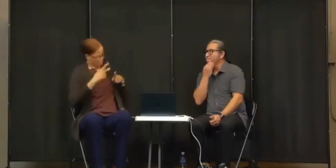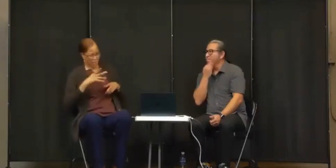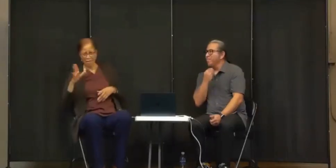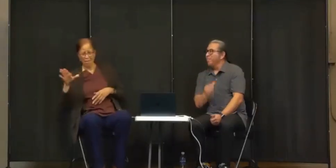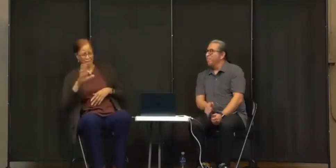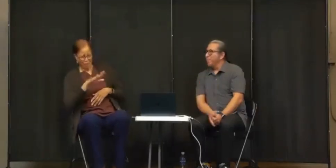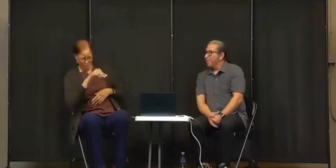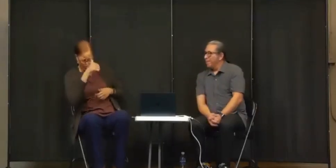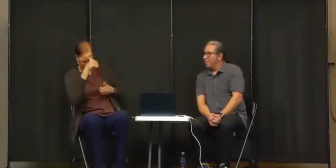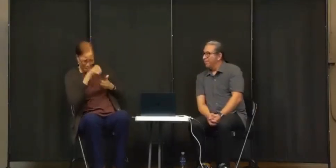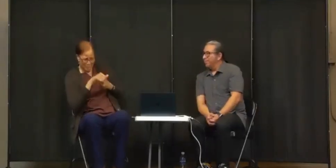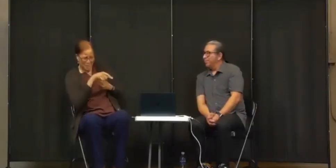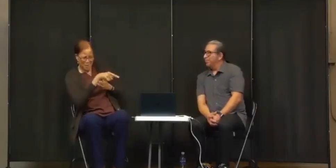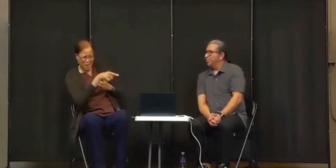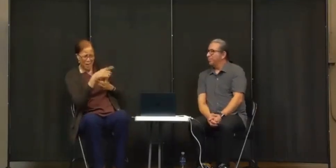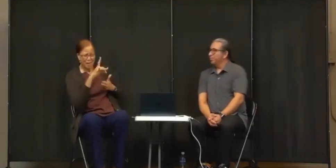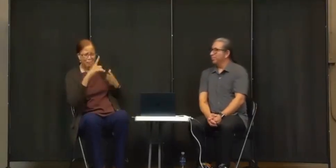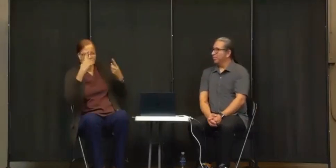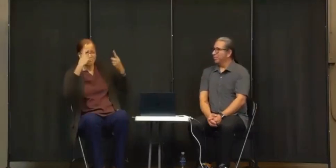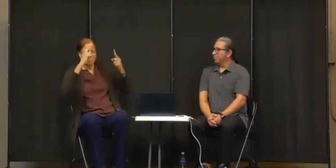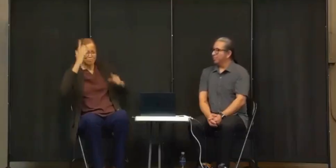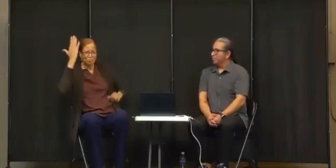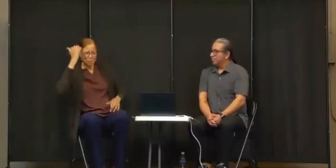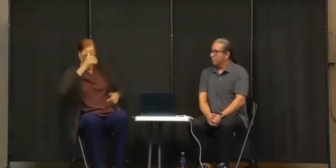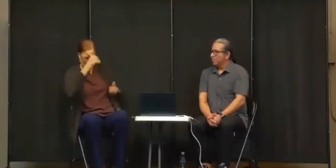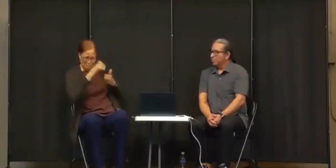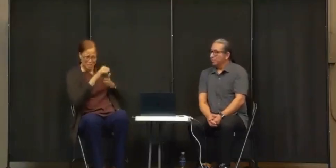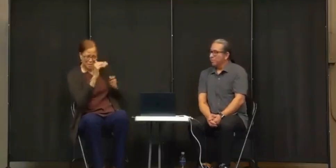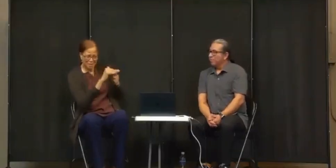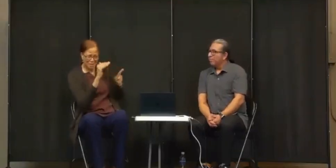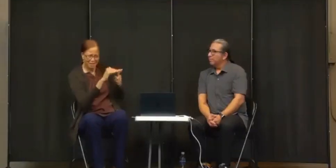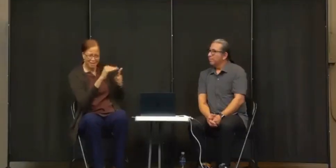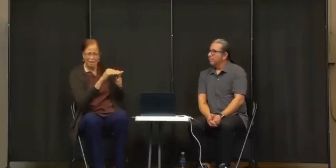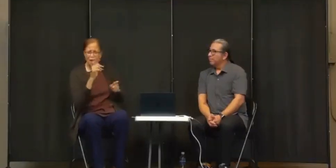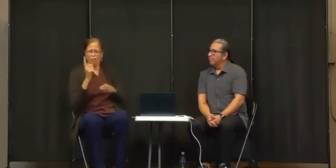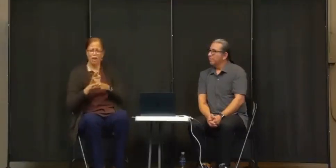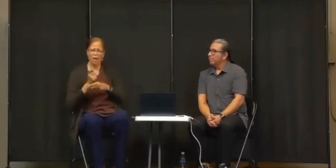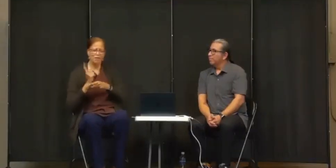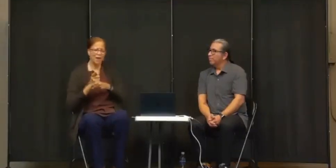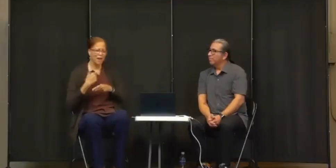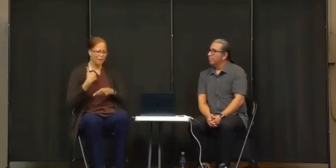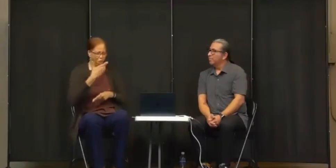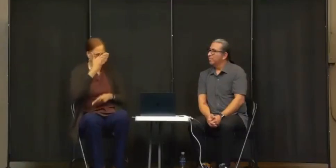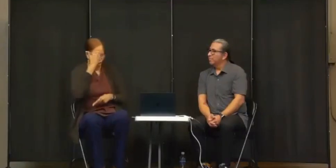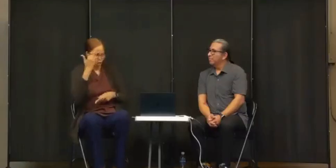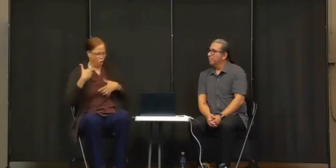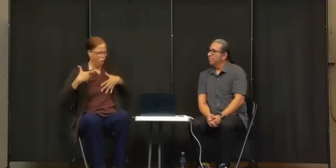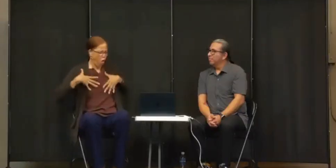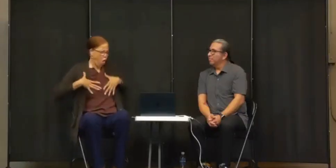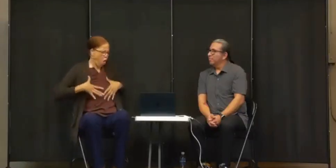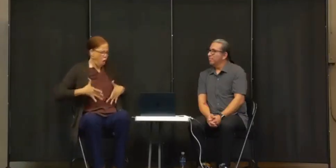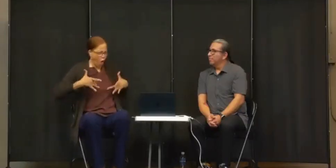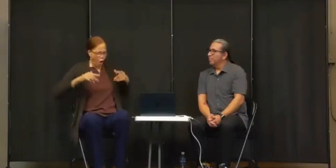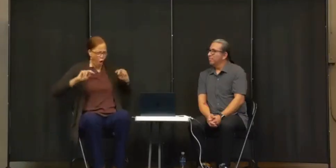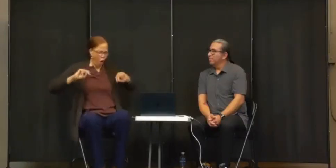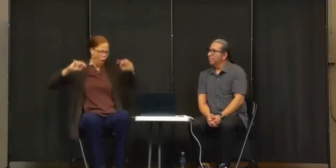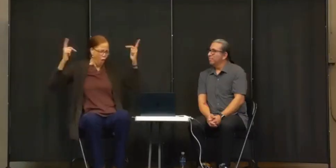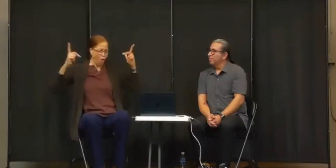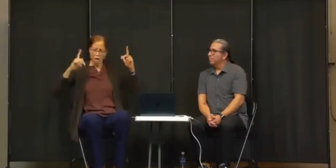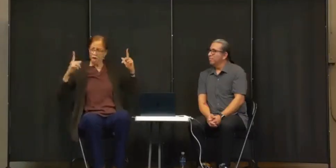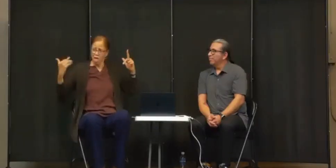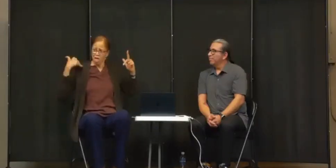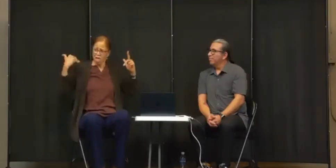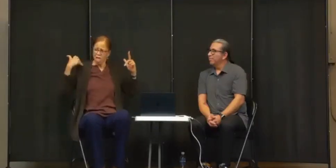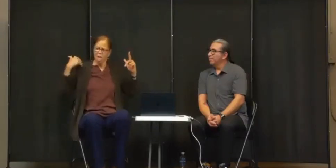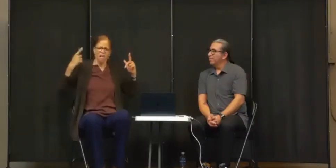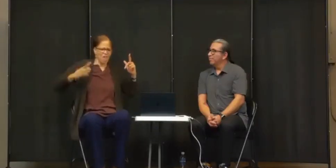go through. Something goes on, something gets turned on. They can look back at you. Remember that success in the past. Remember that. And you can look back and say, oh yeah, that's right, I